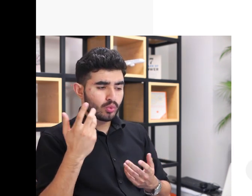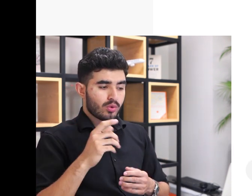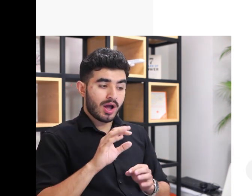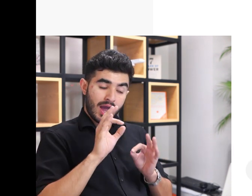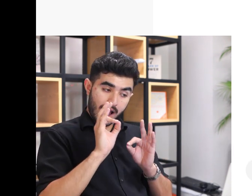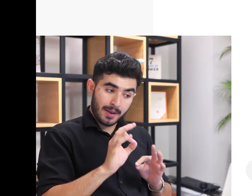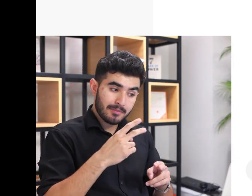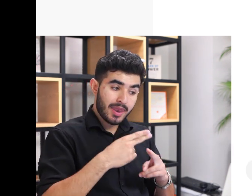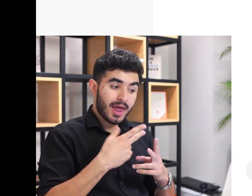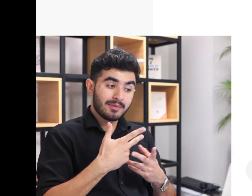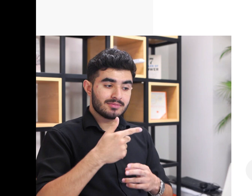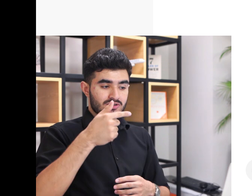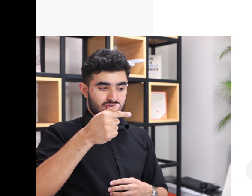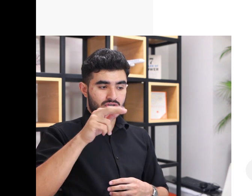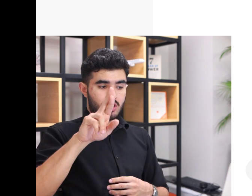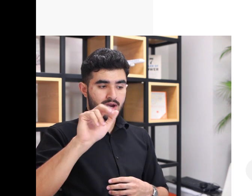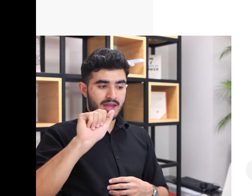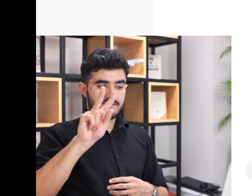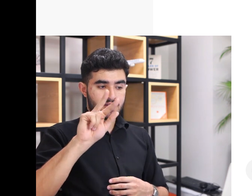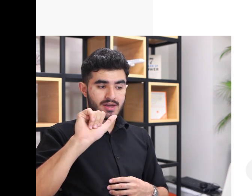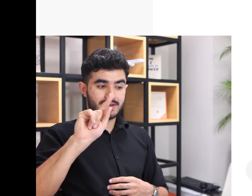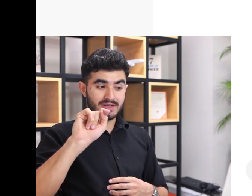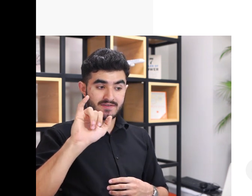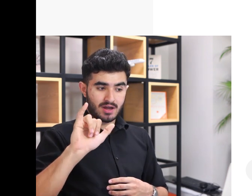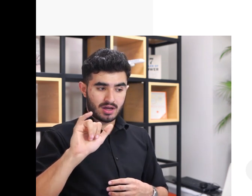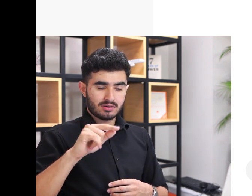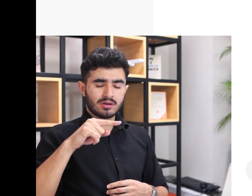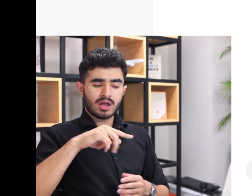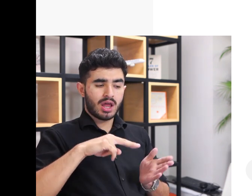This happens because of something called gravity.